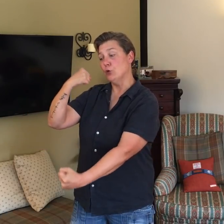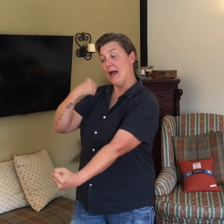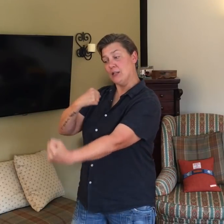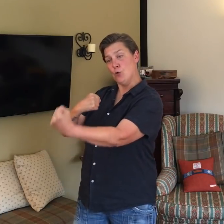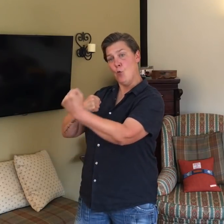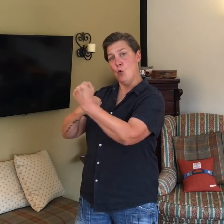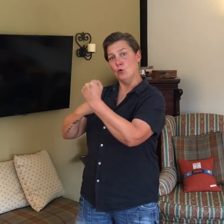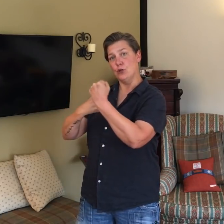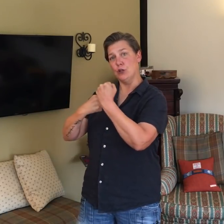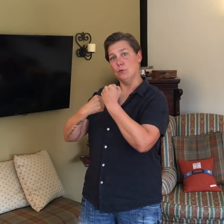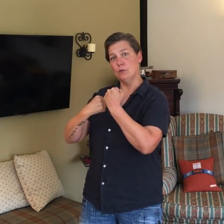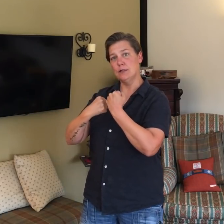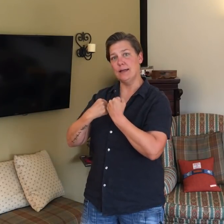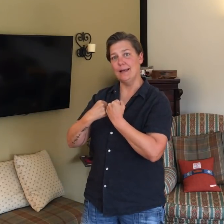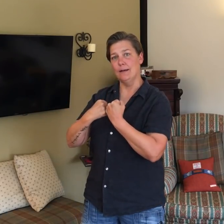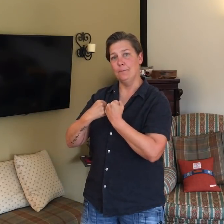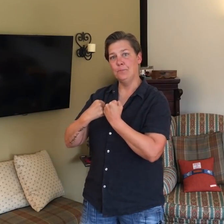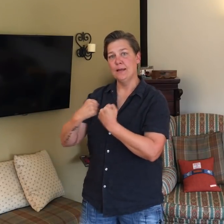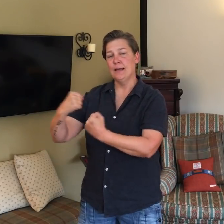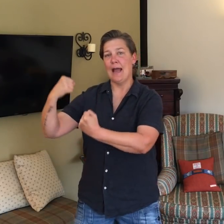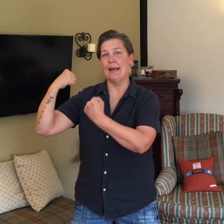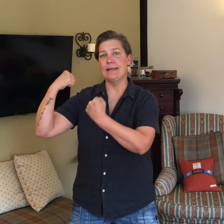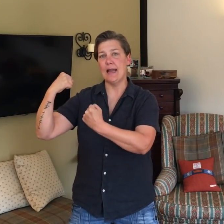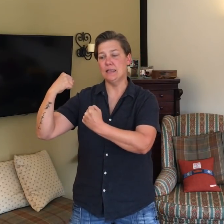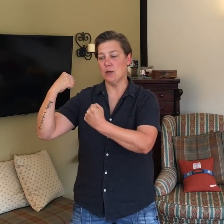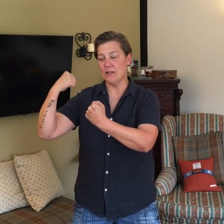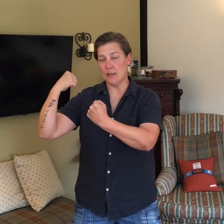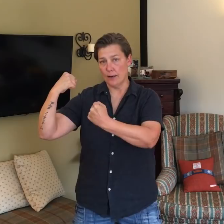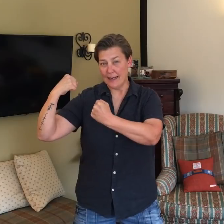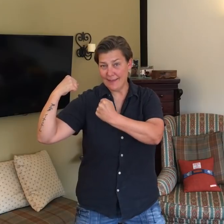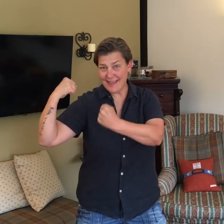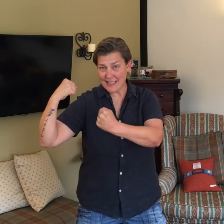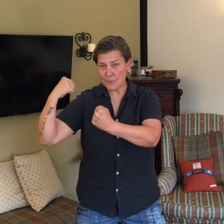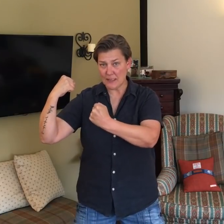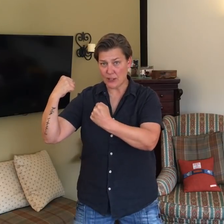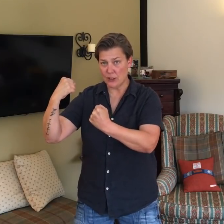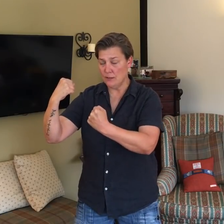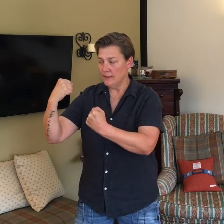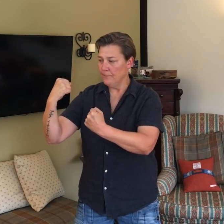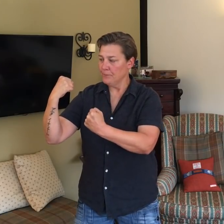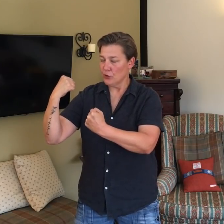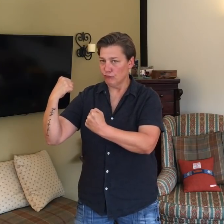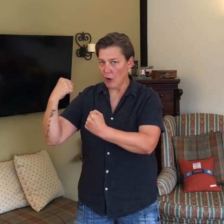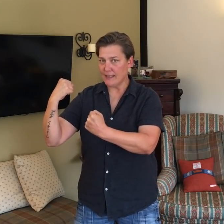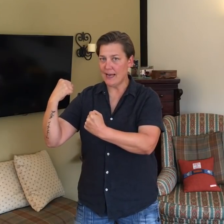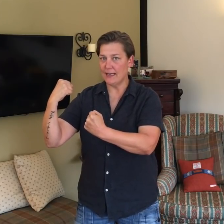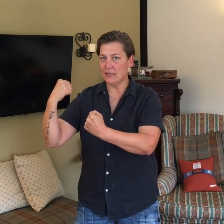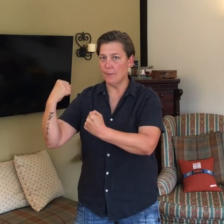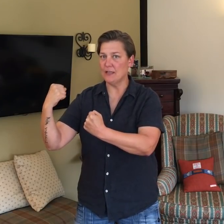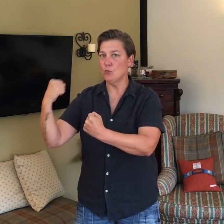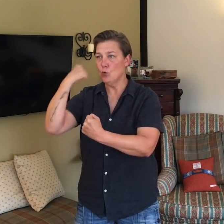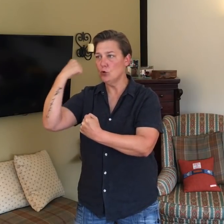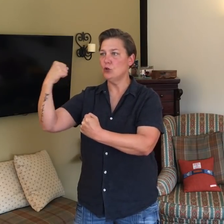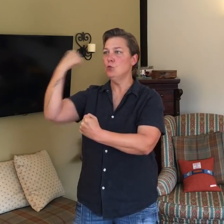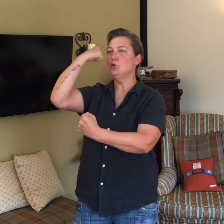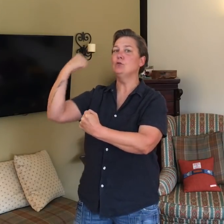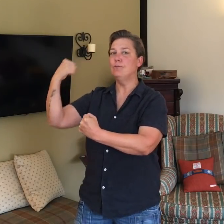and towards you to here. And again, so we're starting in this position. The right hand is coming toward, not towards your